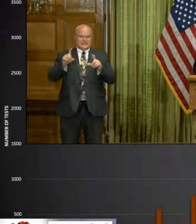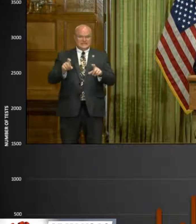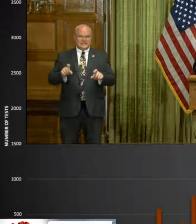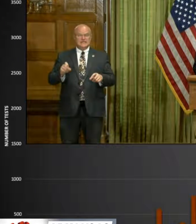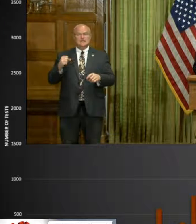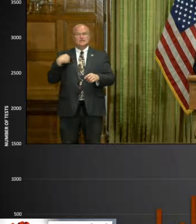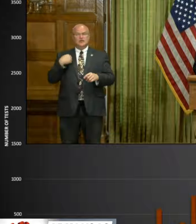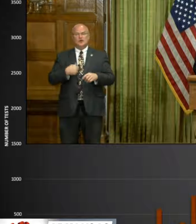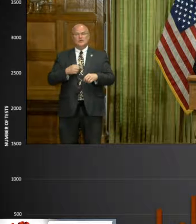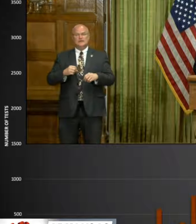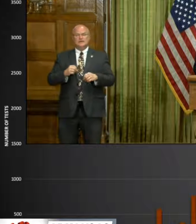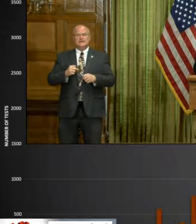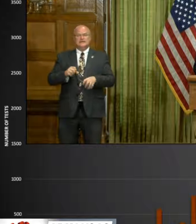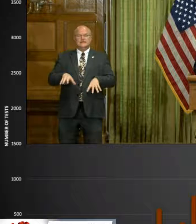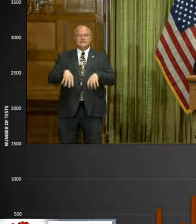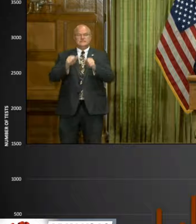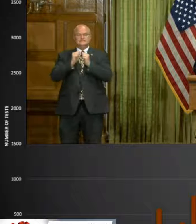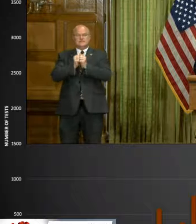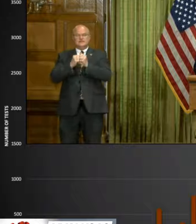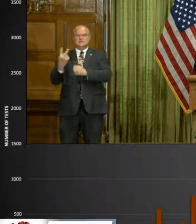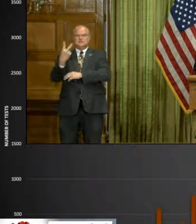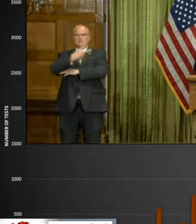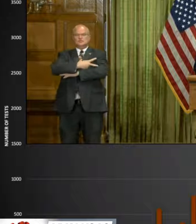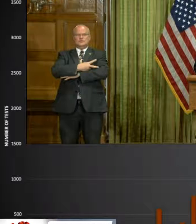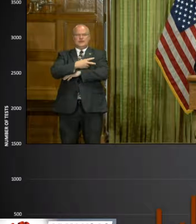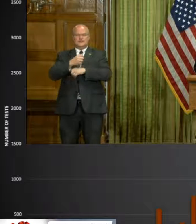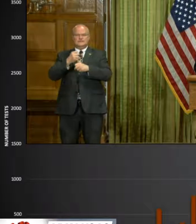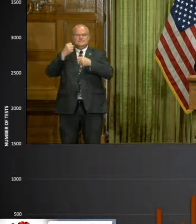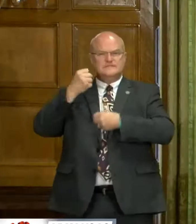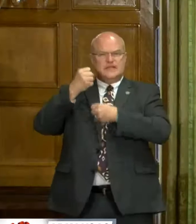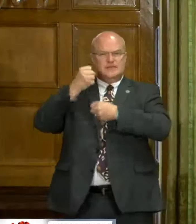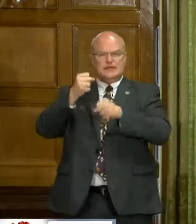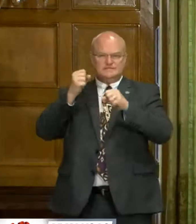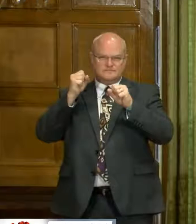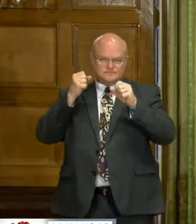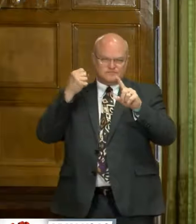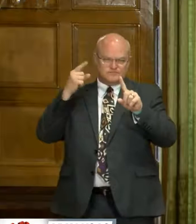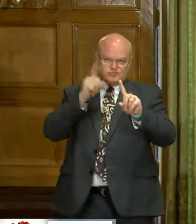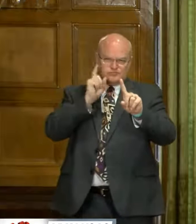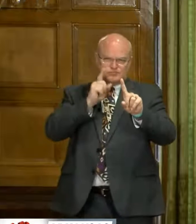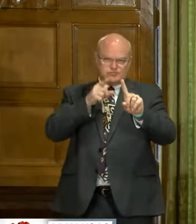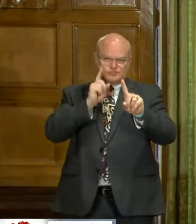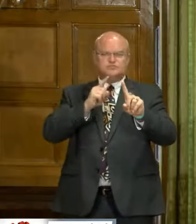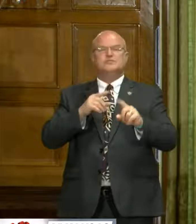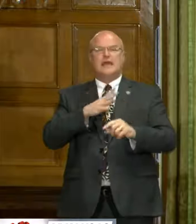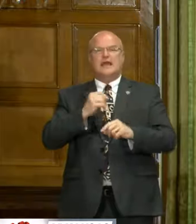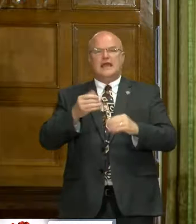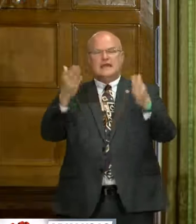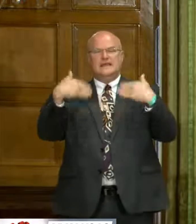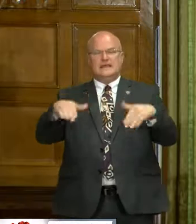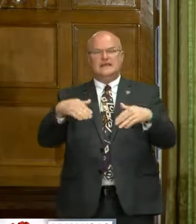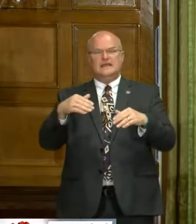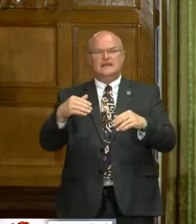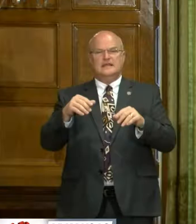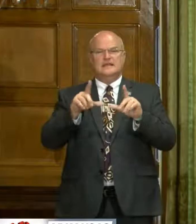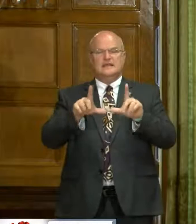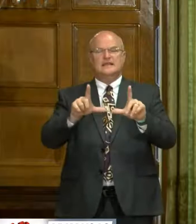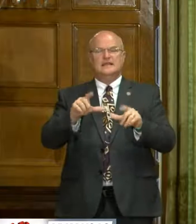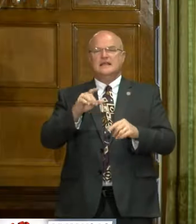testing. And so we put together this 2-day surge campaign. And if you go to the next slide, it'll just remind us